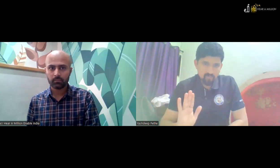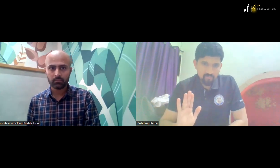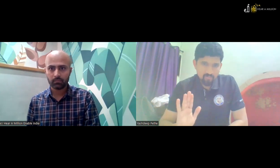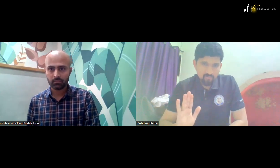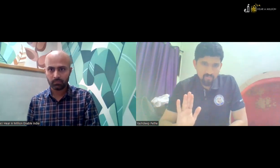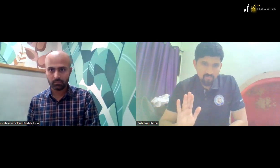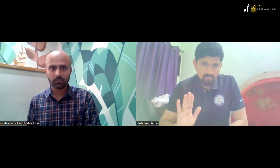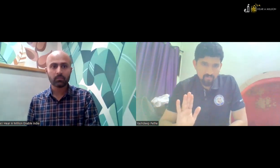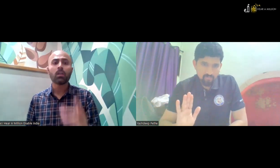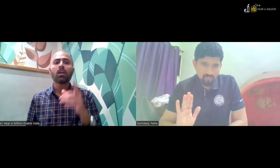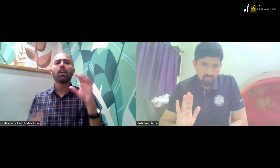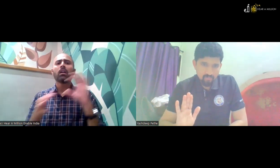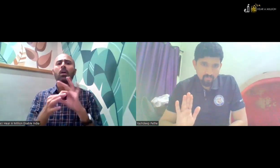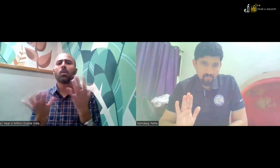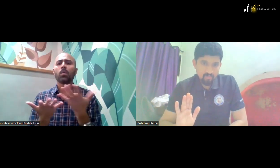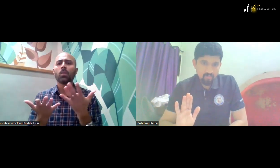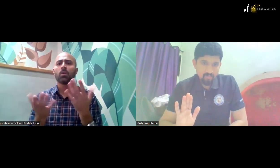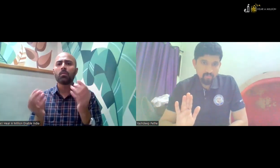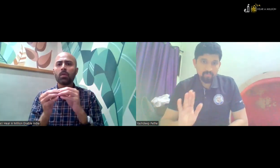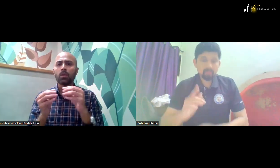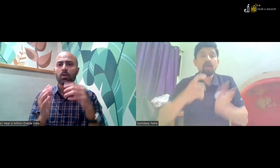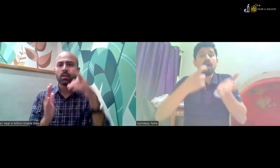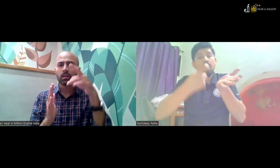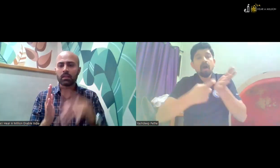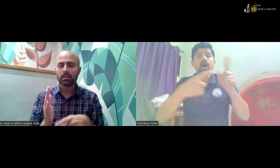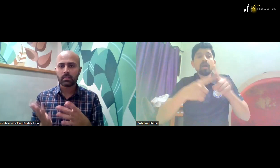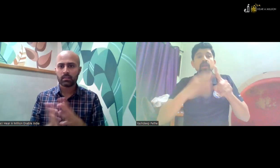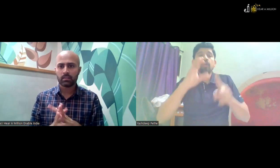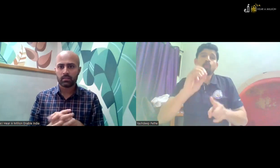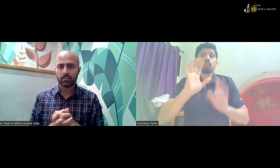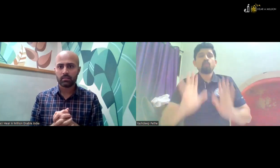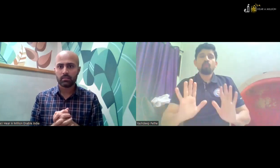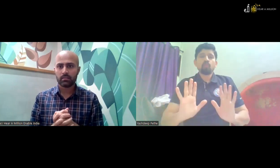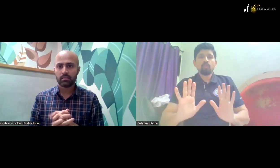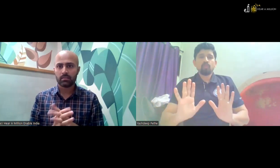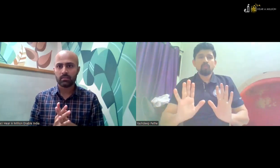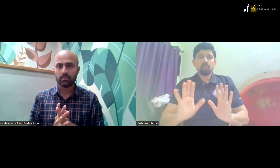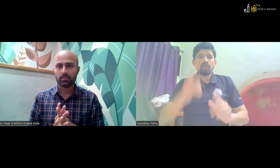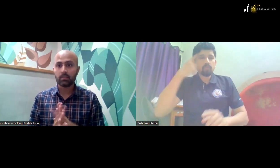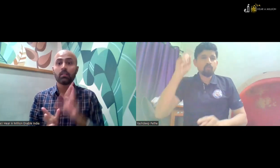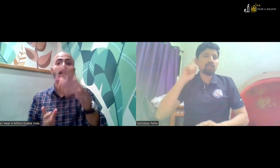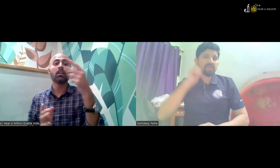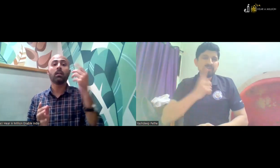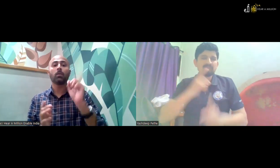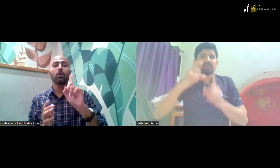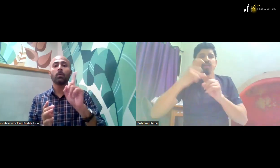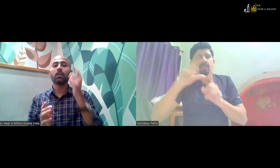about RTO? Your brother is quite clear about RTO. So Tushar is asking, can you